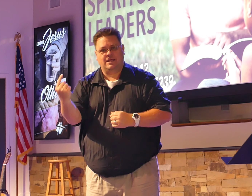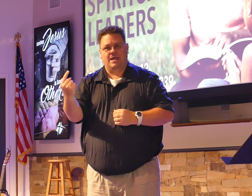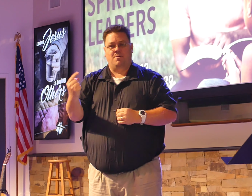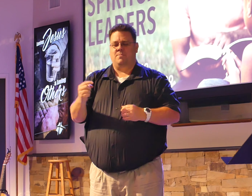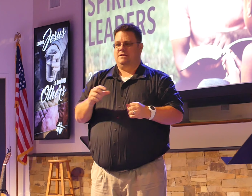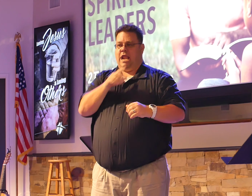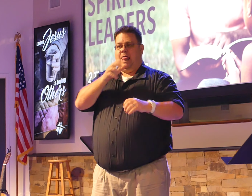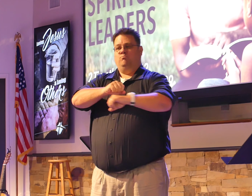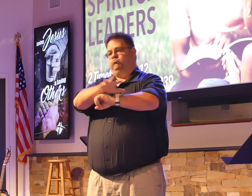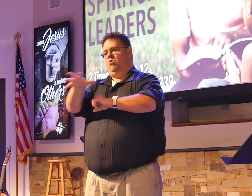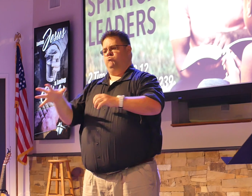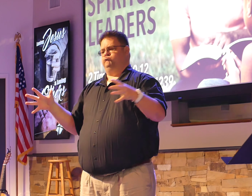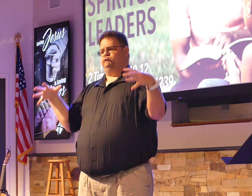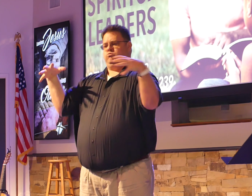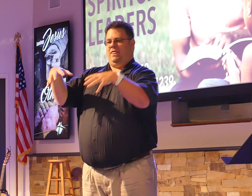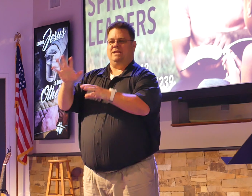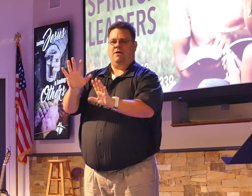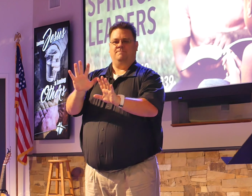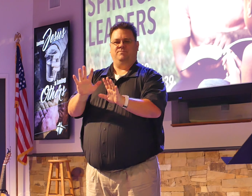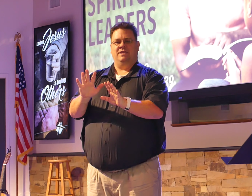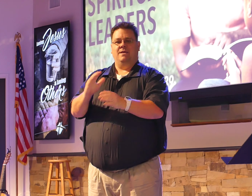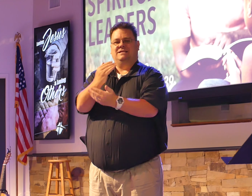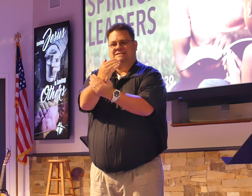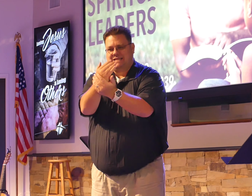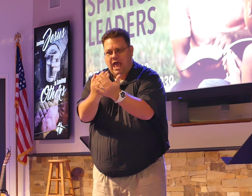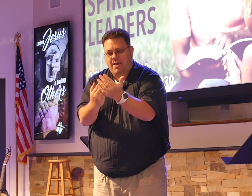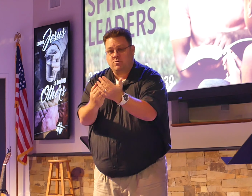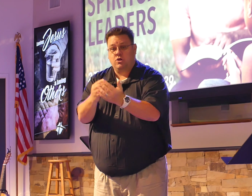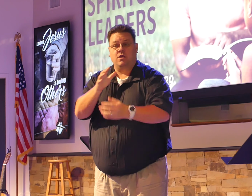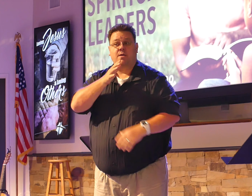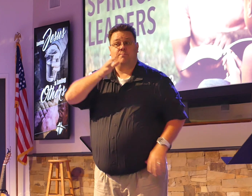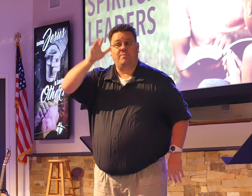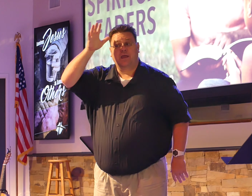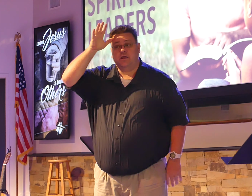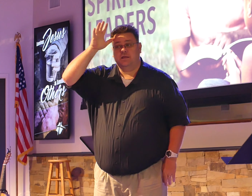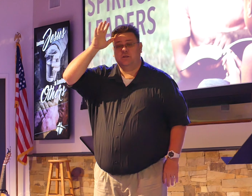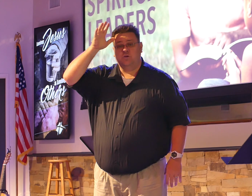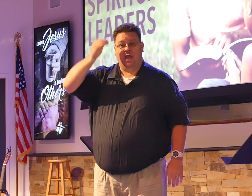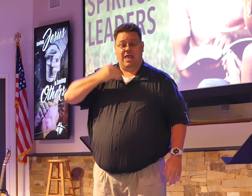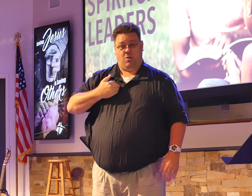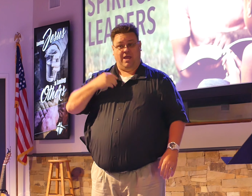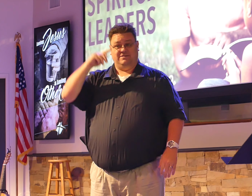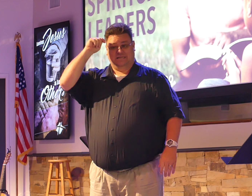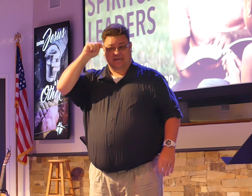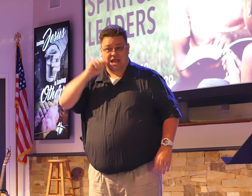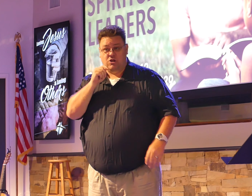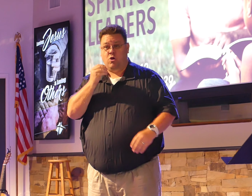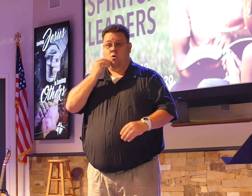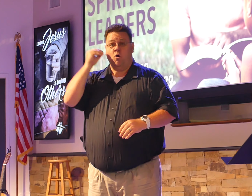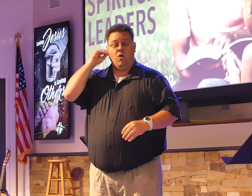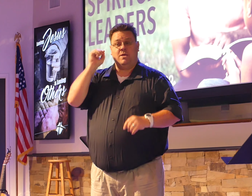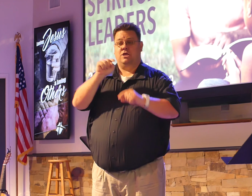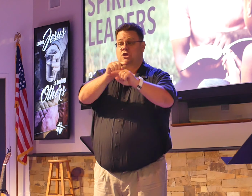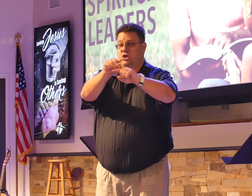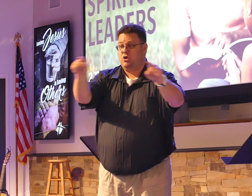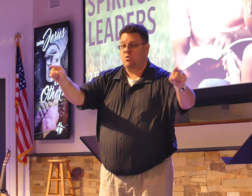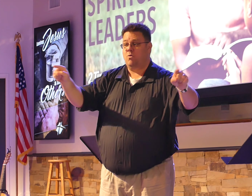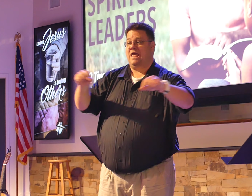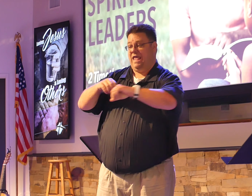influence in their life. Now, you know, all of you who are parents or you still have kids or teenagers at home, obviously, you are a major influencer in